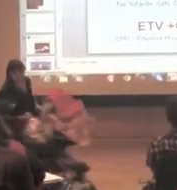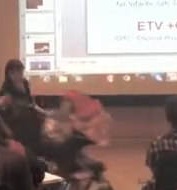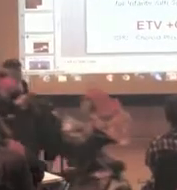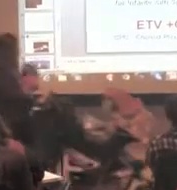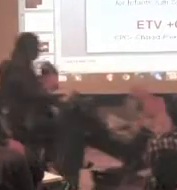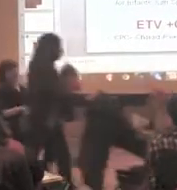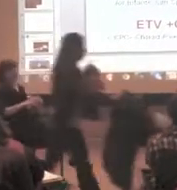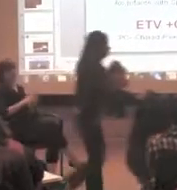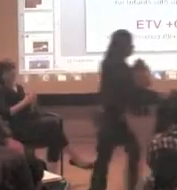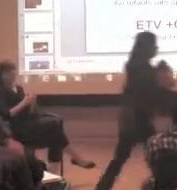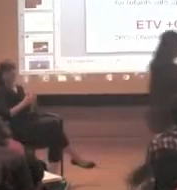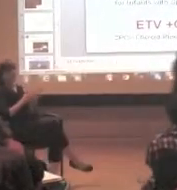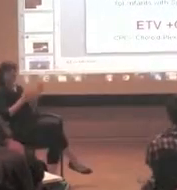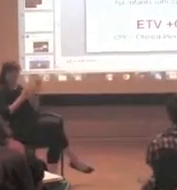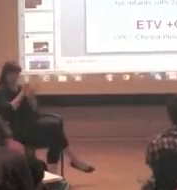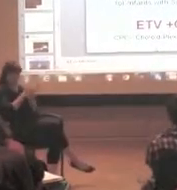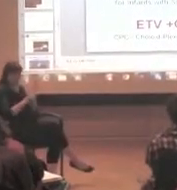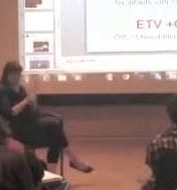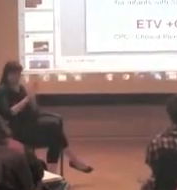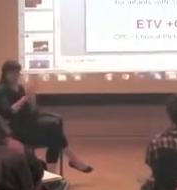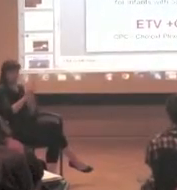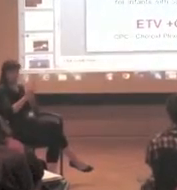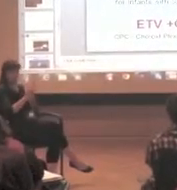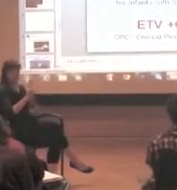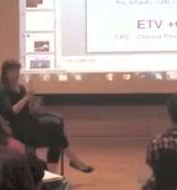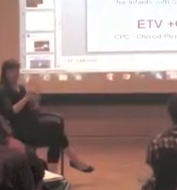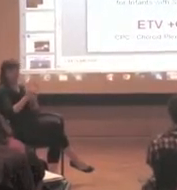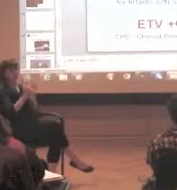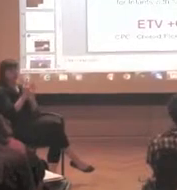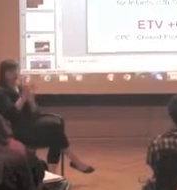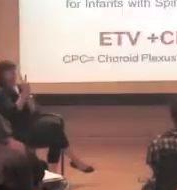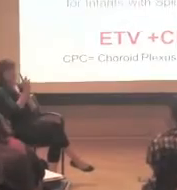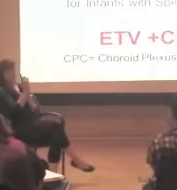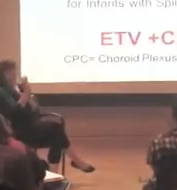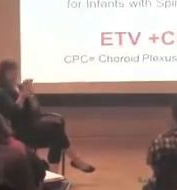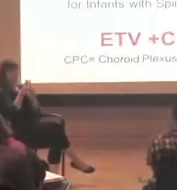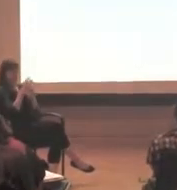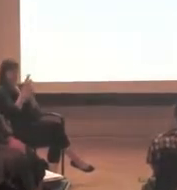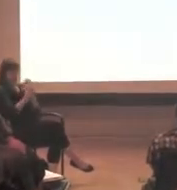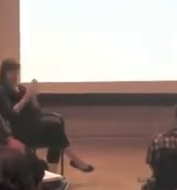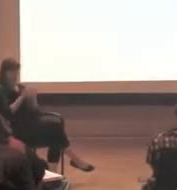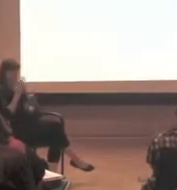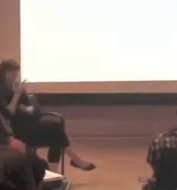It takes about 2.5 hours instead of a shunt, which takes about 45 minutes.